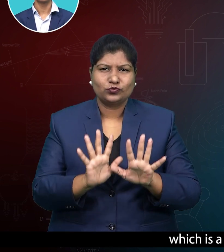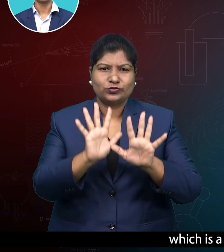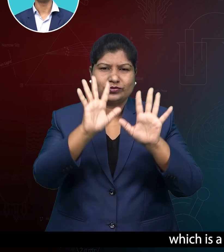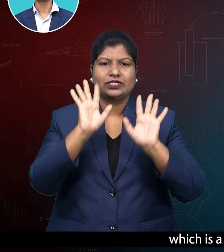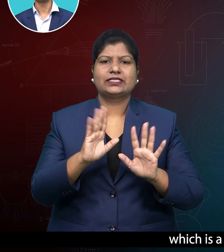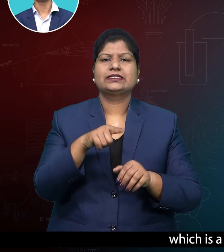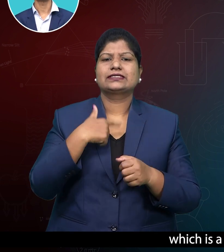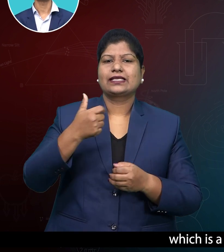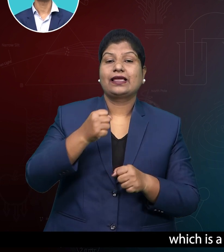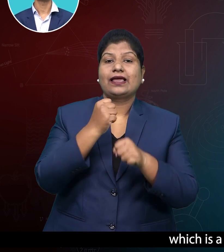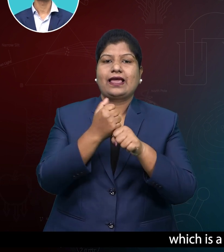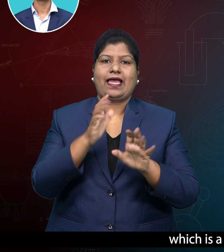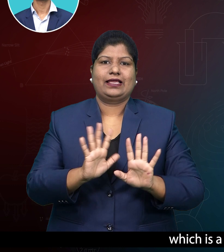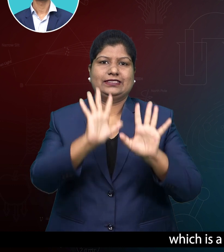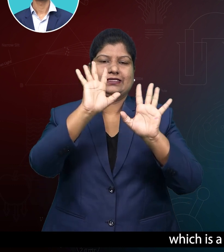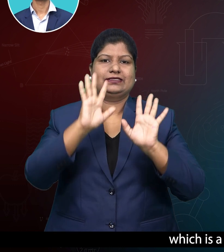state of matter.